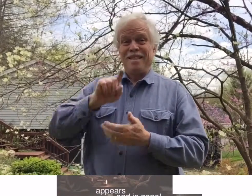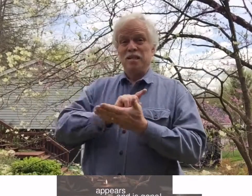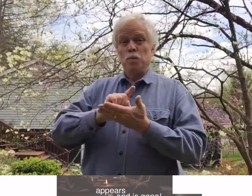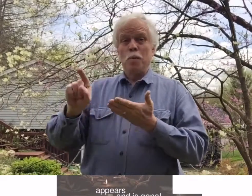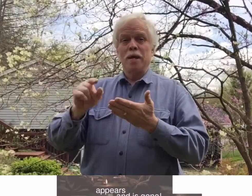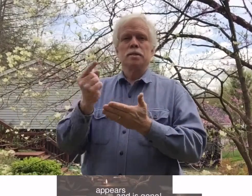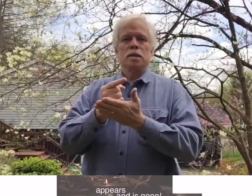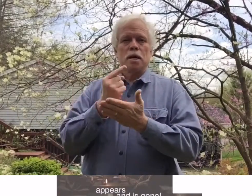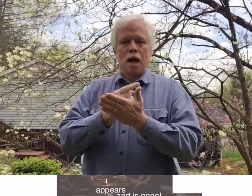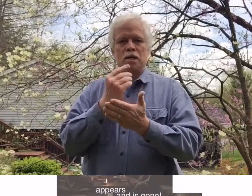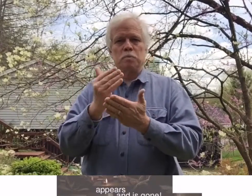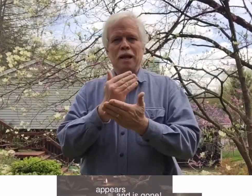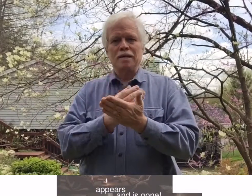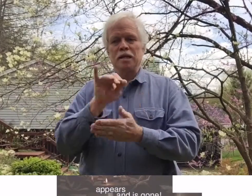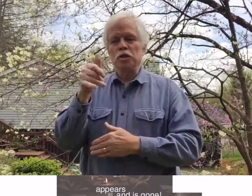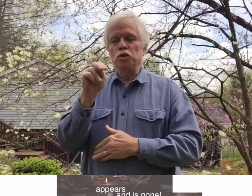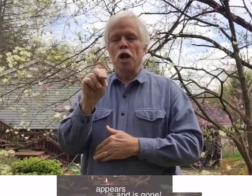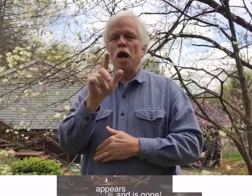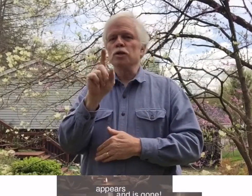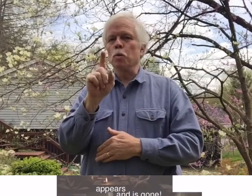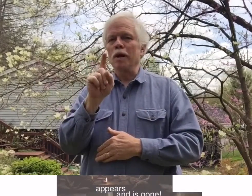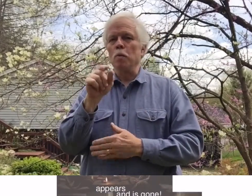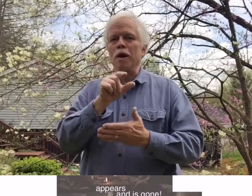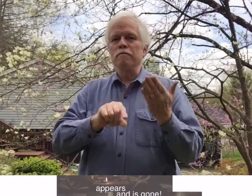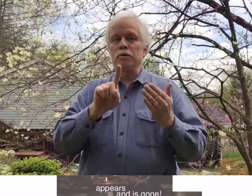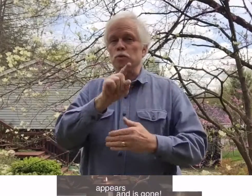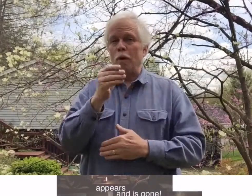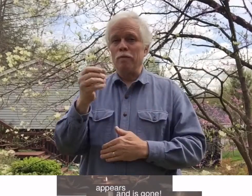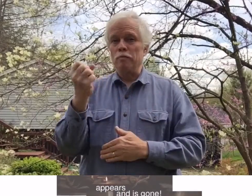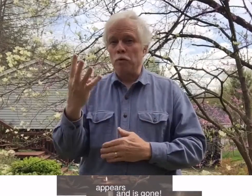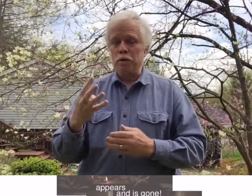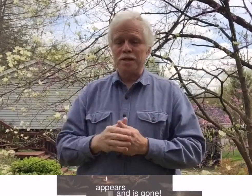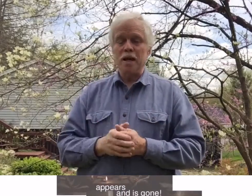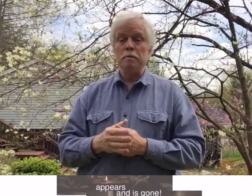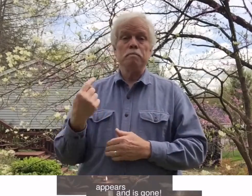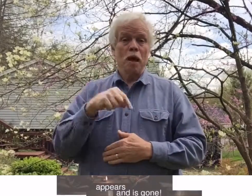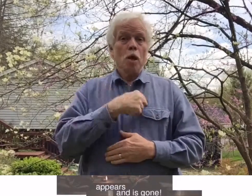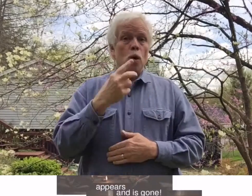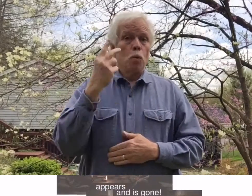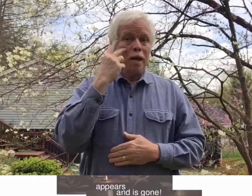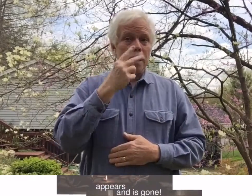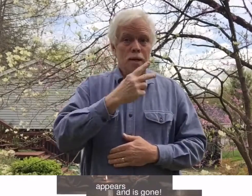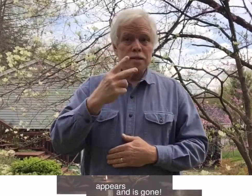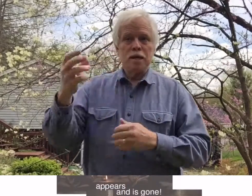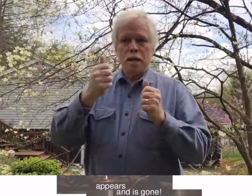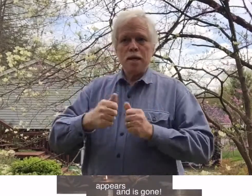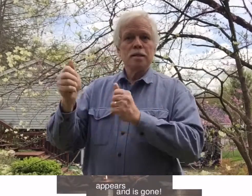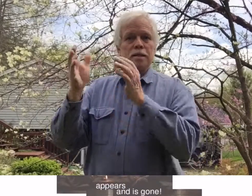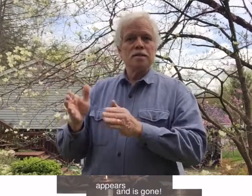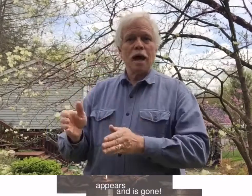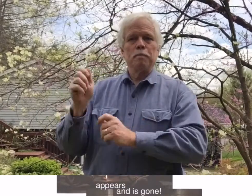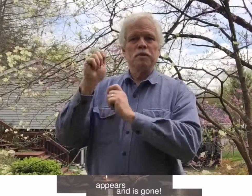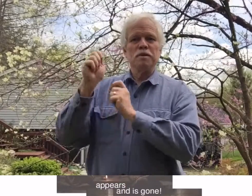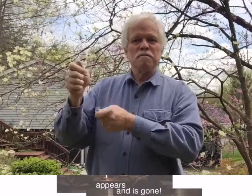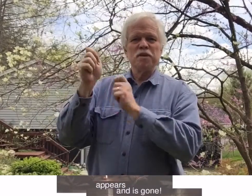This week's gospel lesson, John 21, verses 1 through 14, we see the disciples